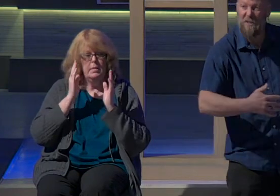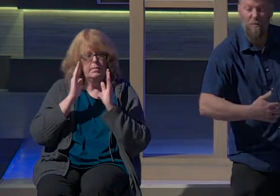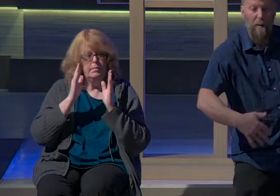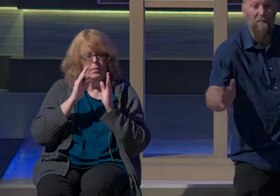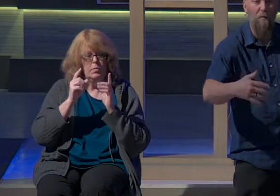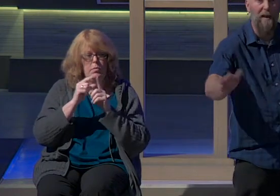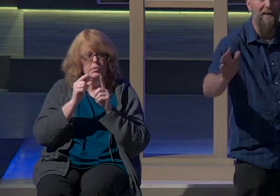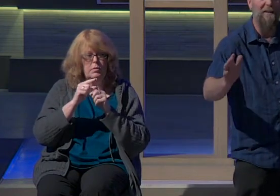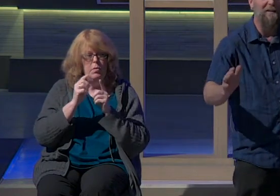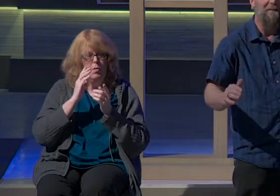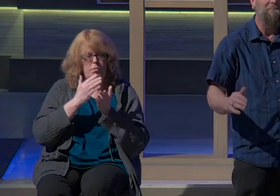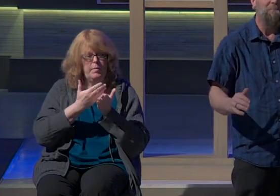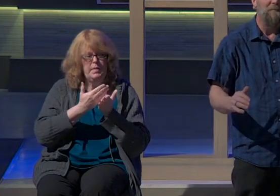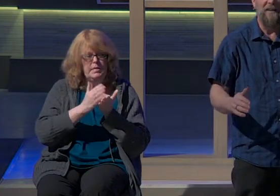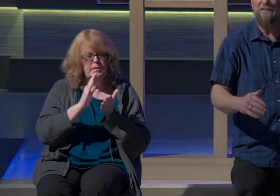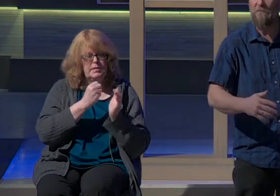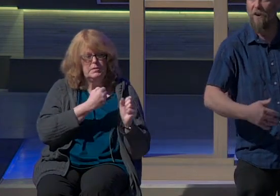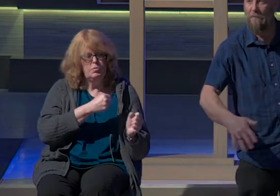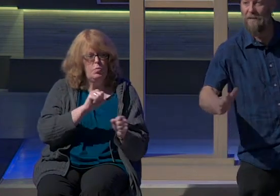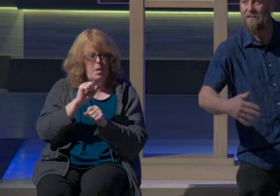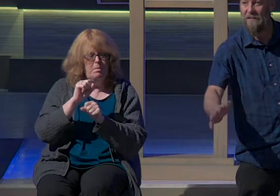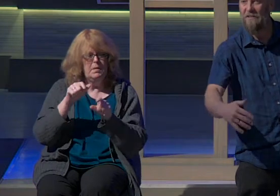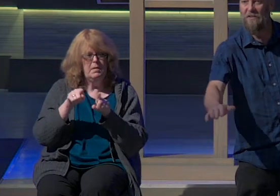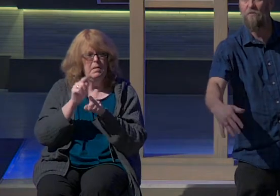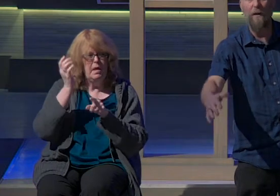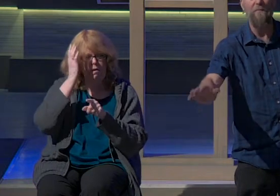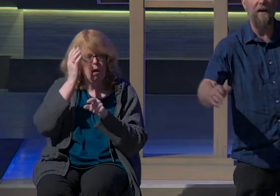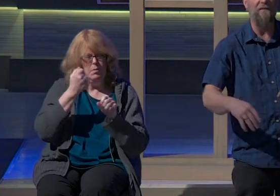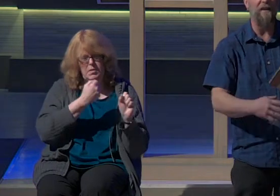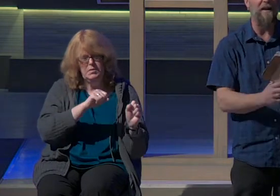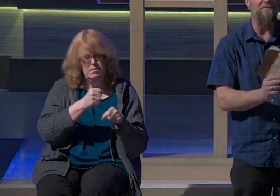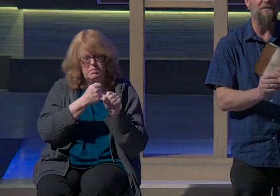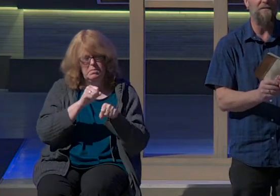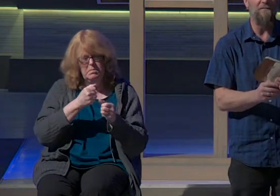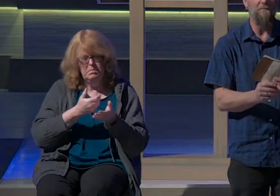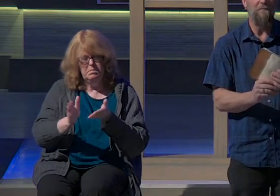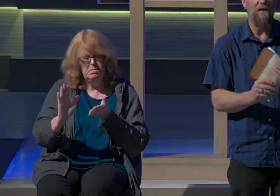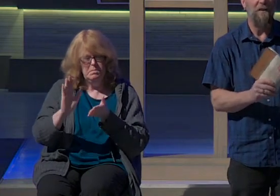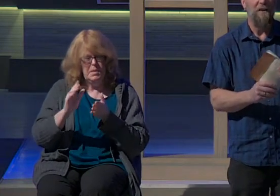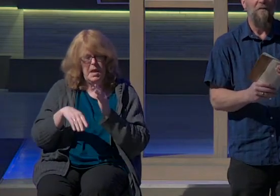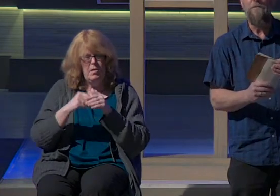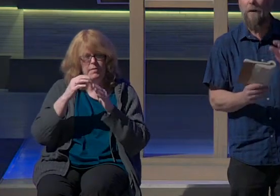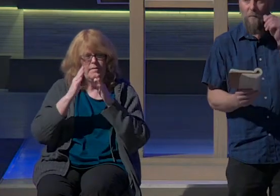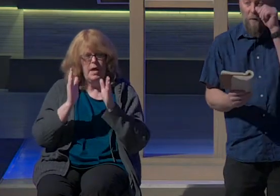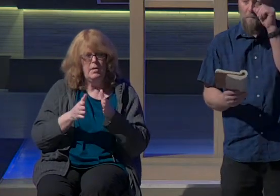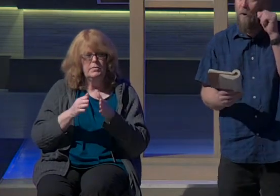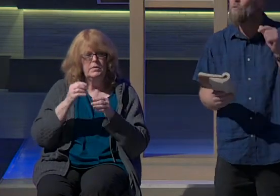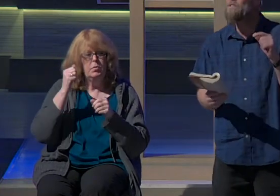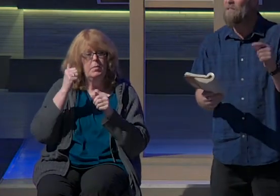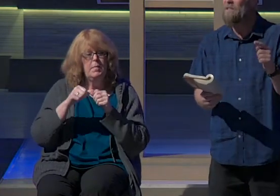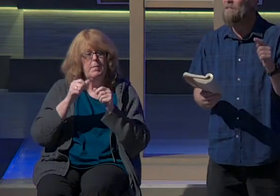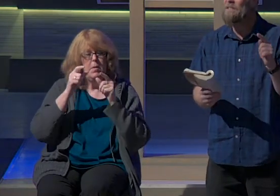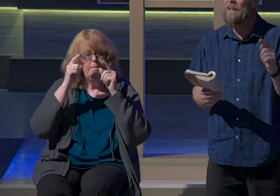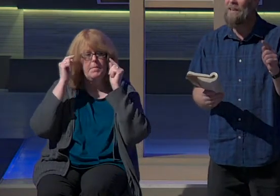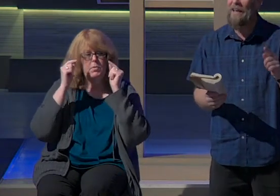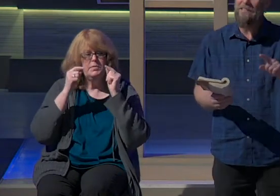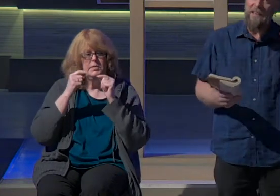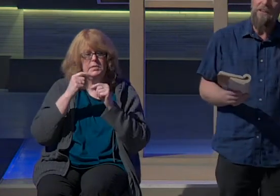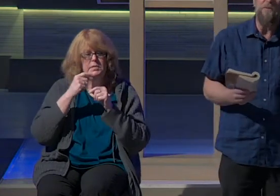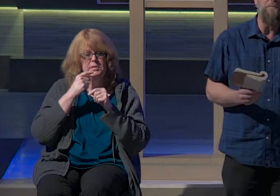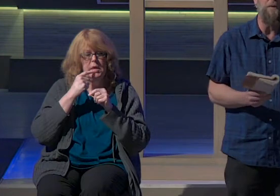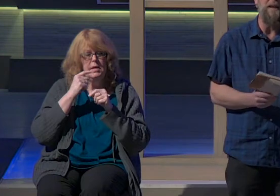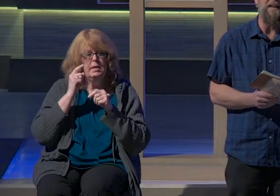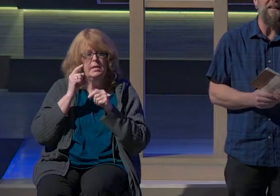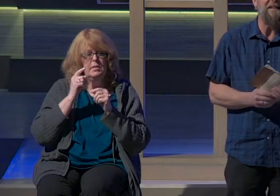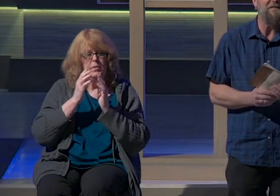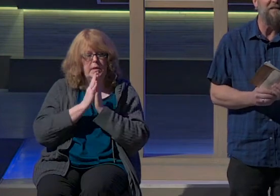they'll be swept away as if garbage is just swept out of the house. Remember what Moses said as he